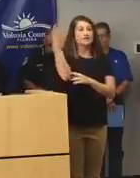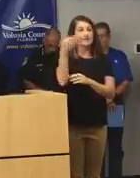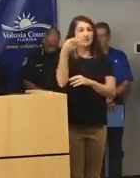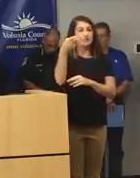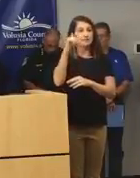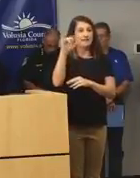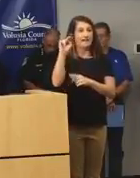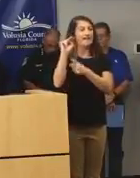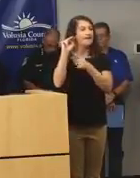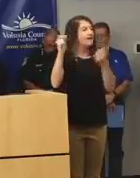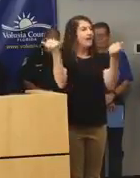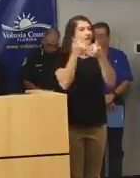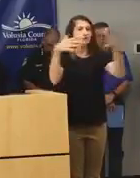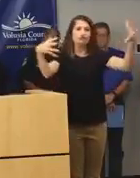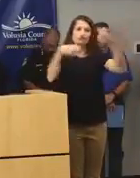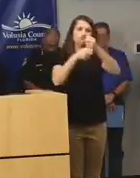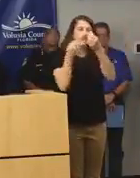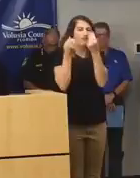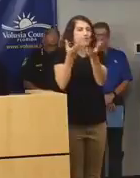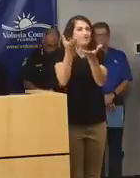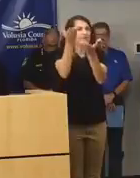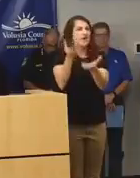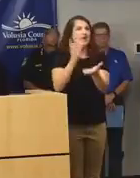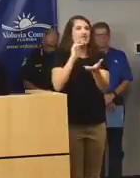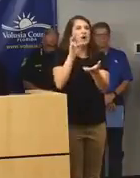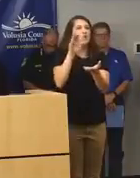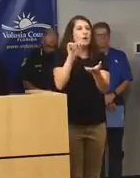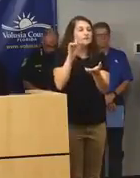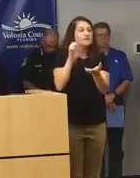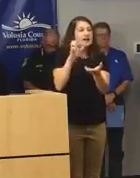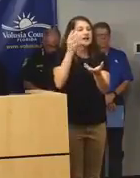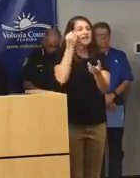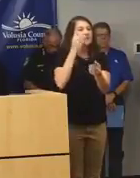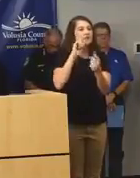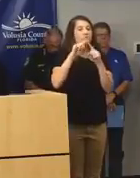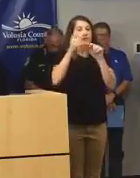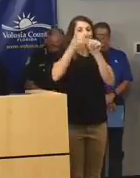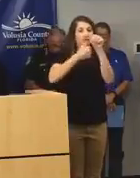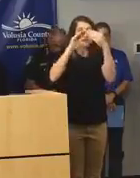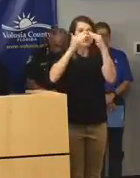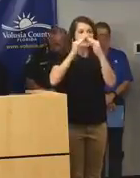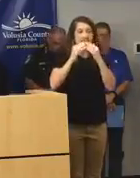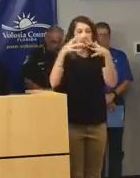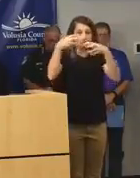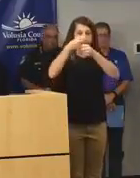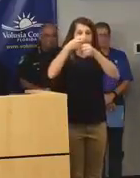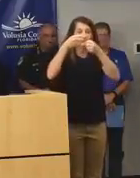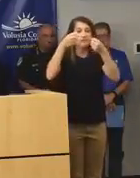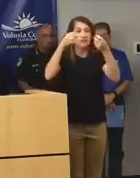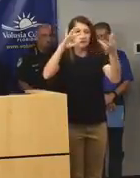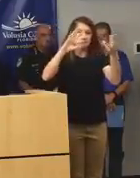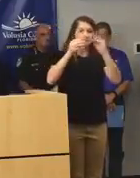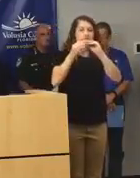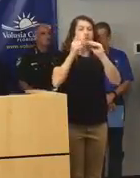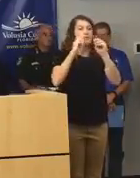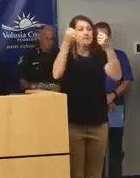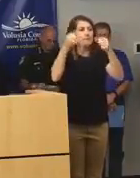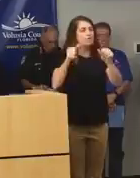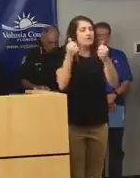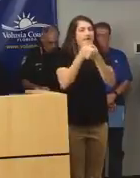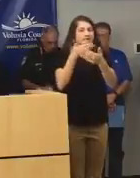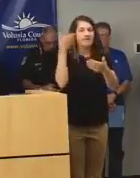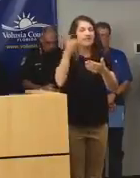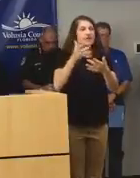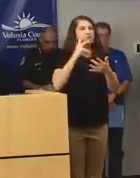volusia.org/PIN. All the comprehensive information is on that website, including information for the cities. Comprehensive information will be posted there